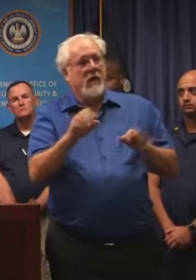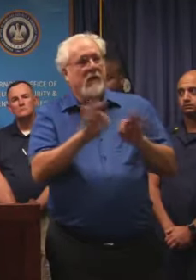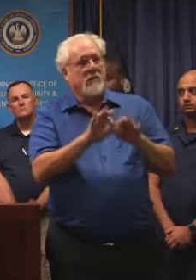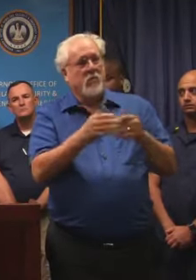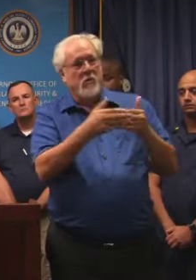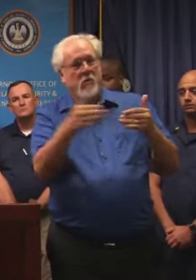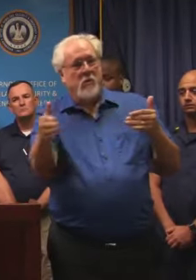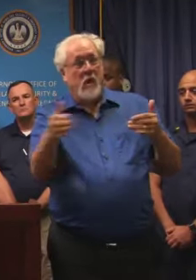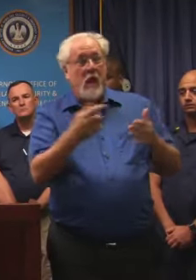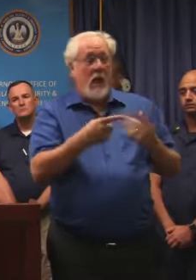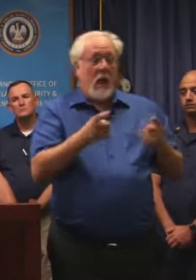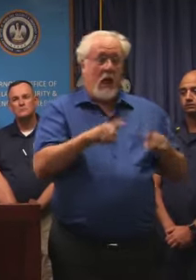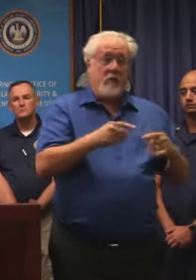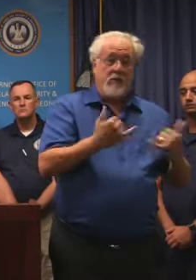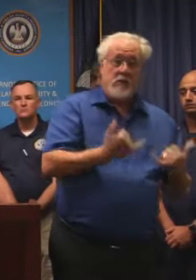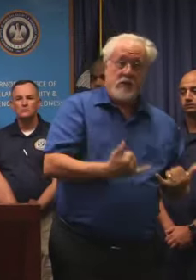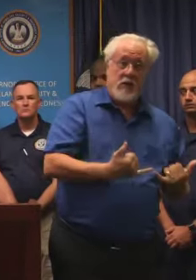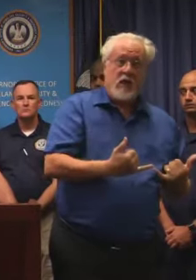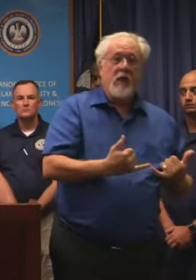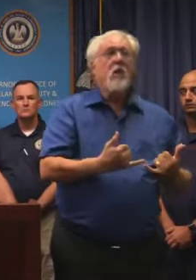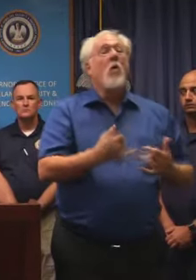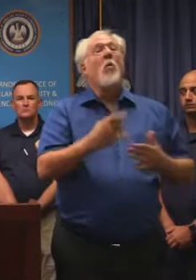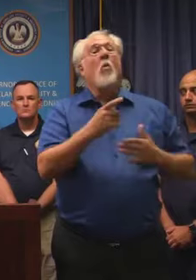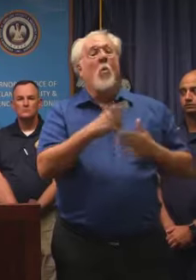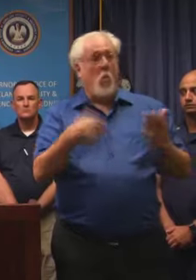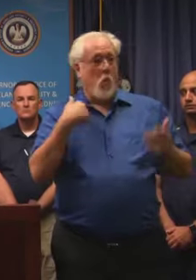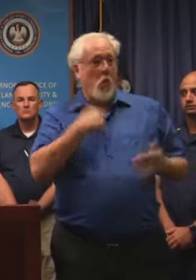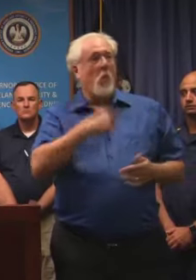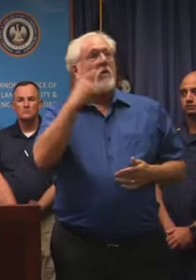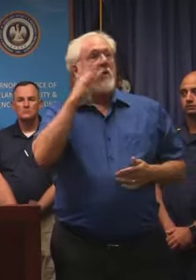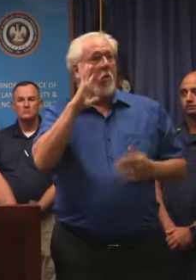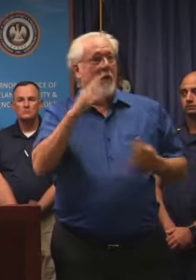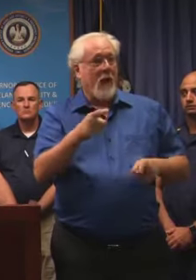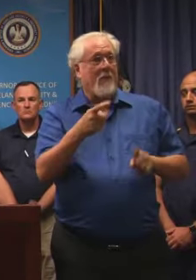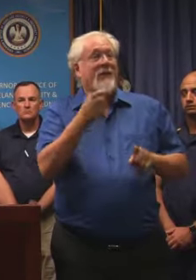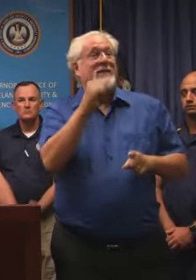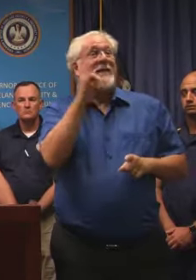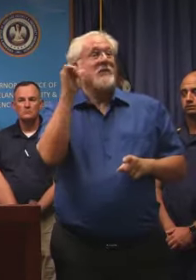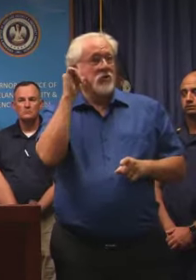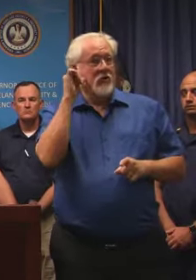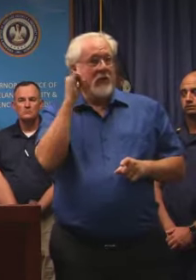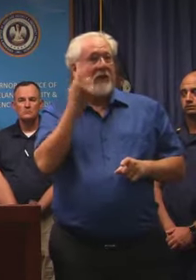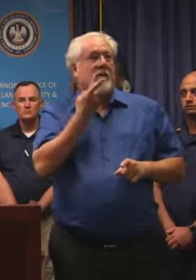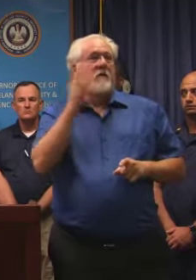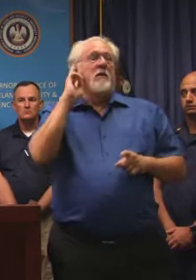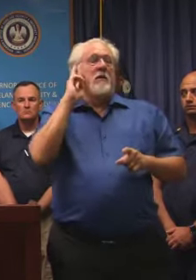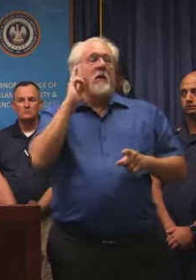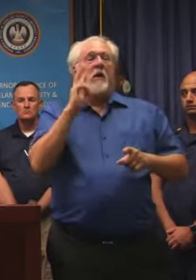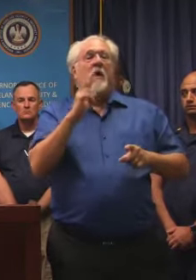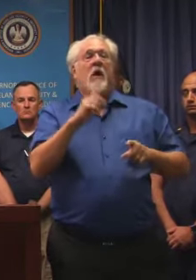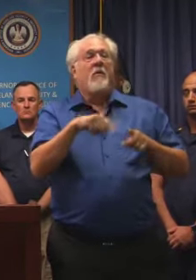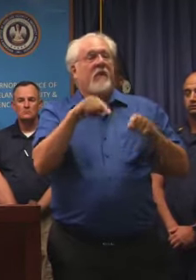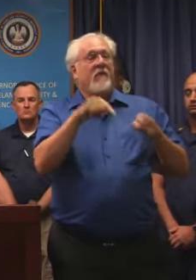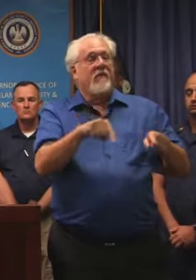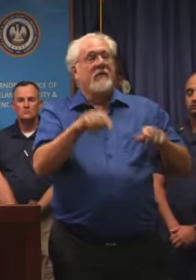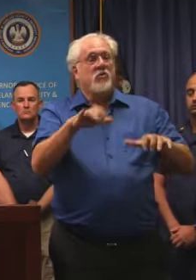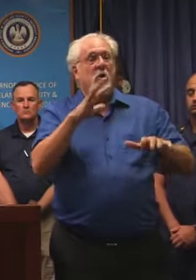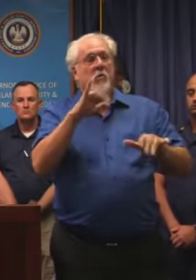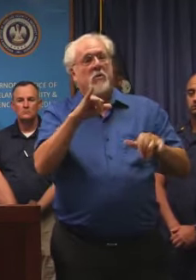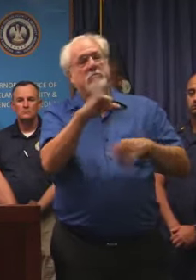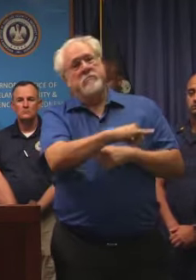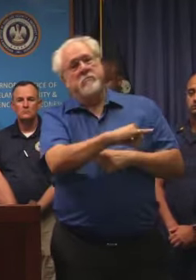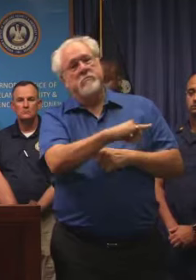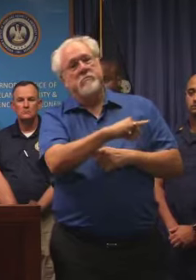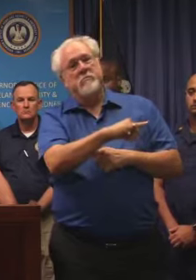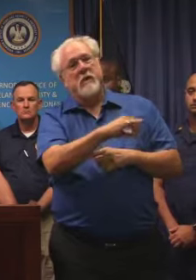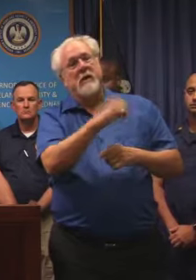what's happening today is consistent with what we thought would happen yesterday and the day before with the forecast. This storm is going to sit over